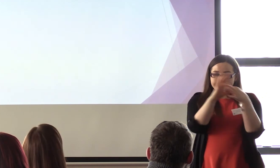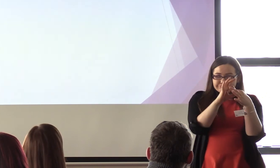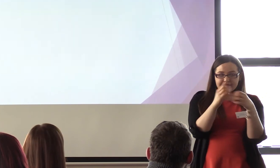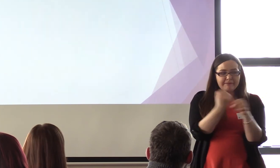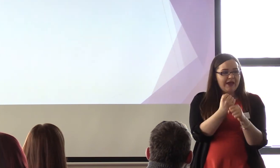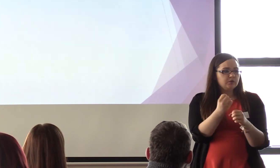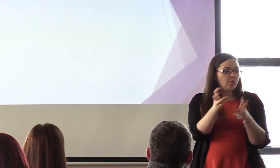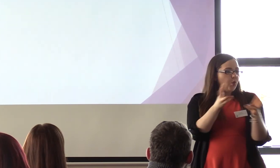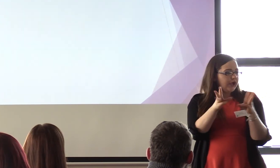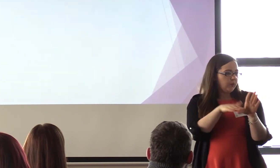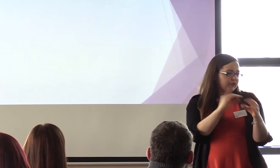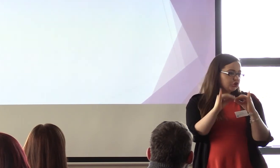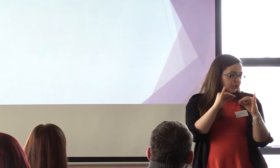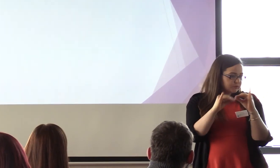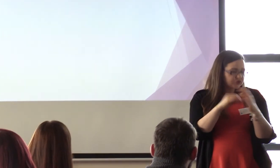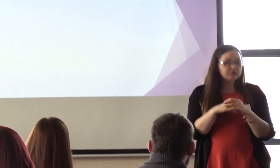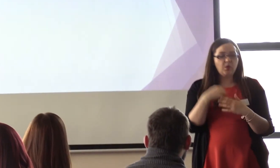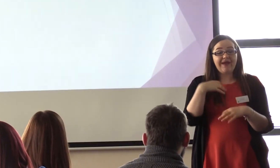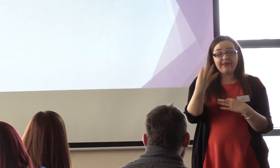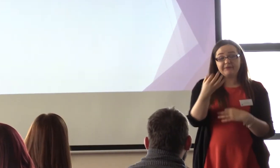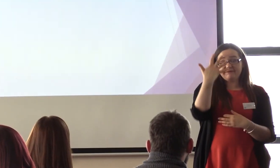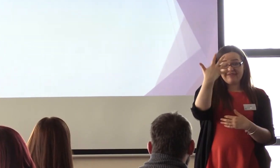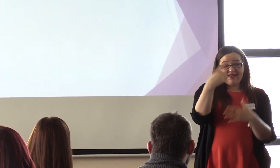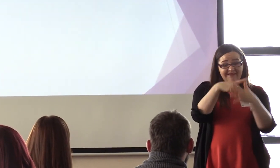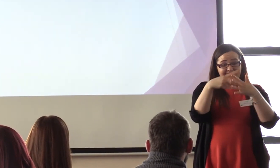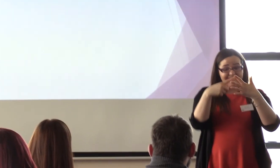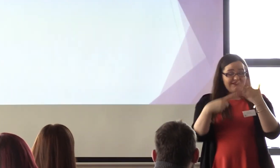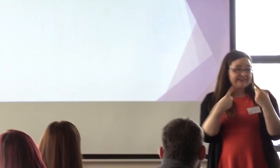what they felt was the most important relationship when working with an interpreter.